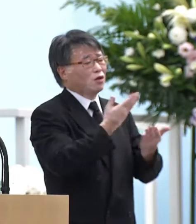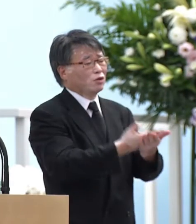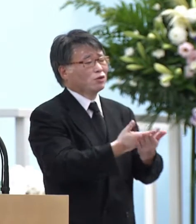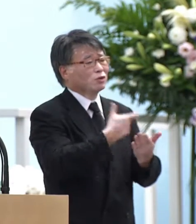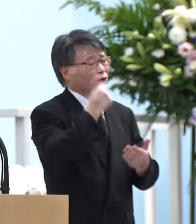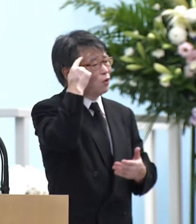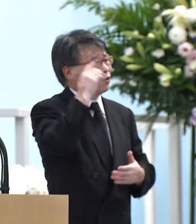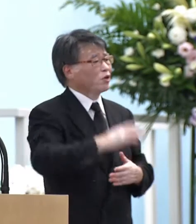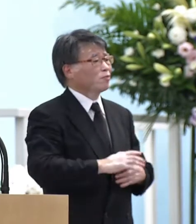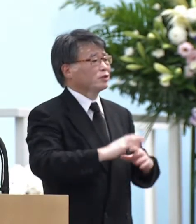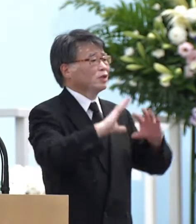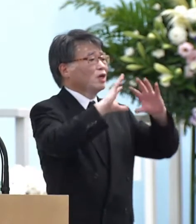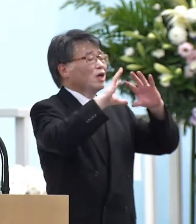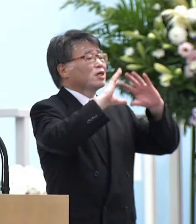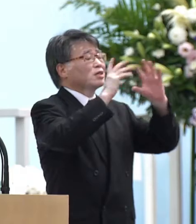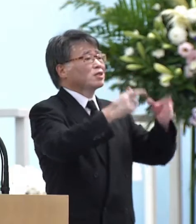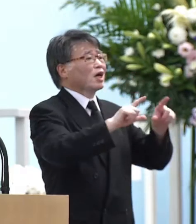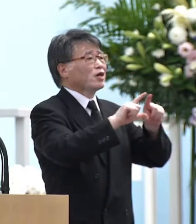weapons.